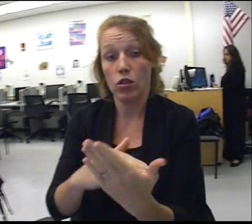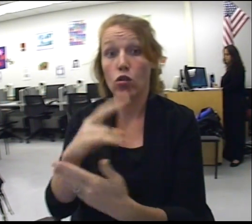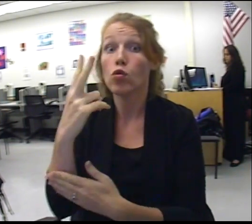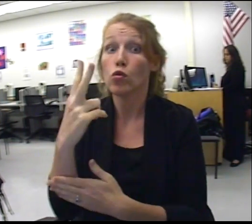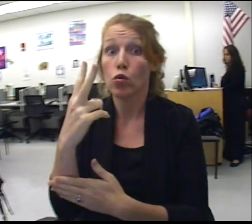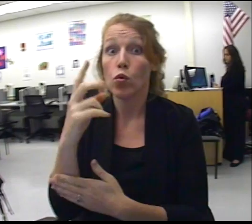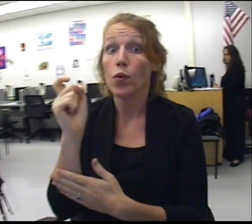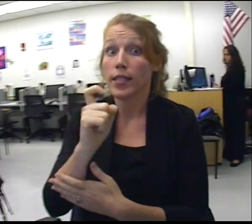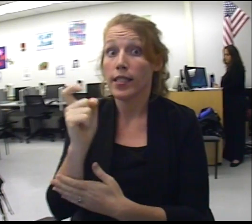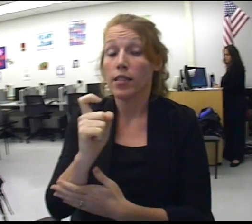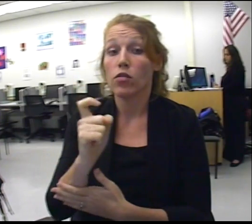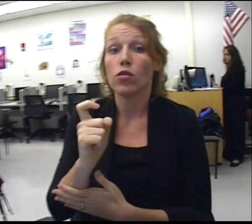blue.